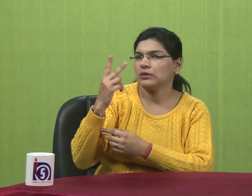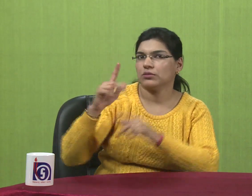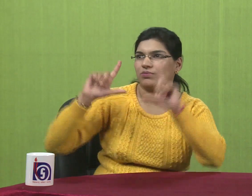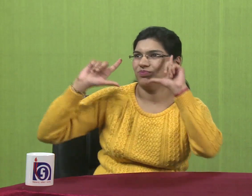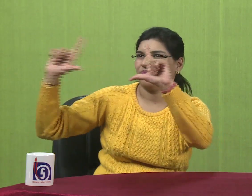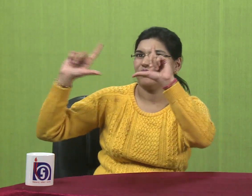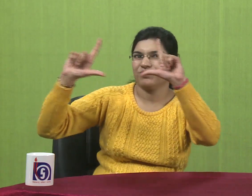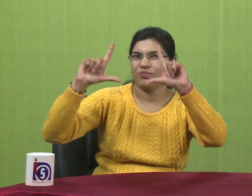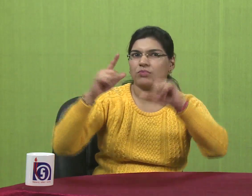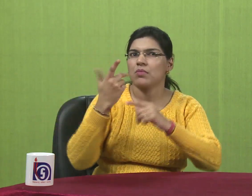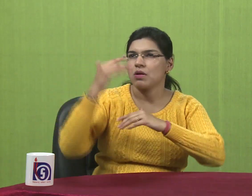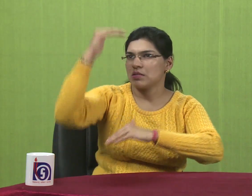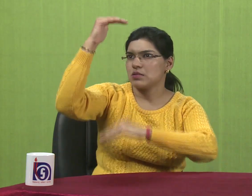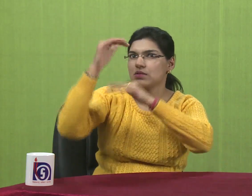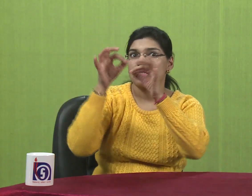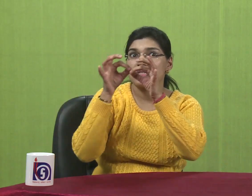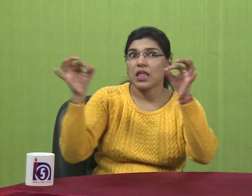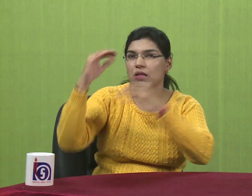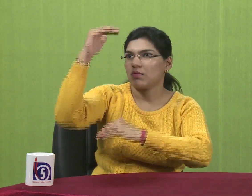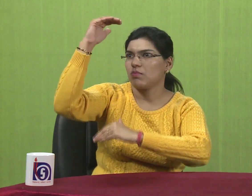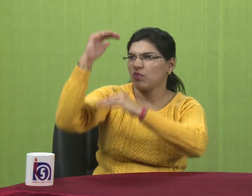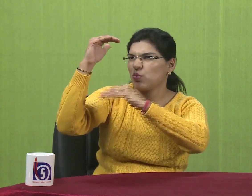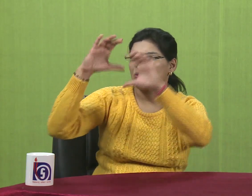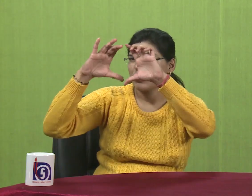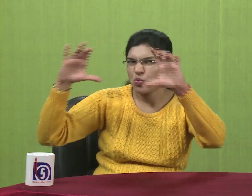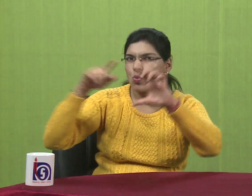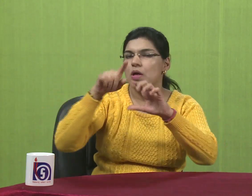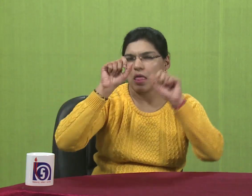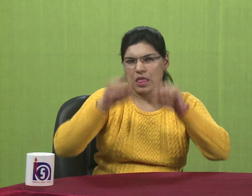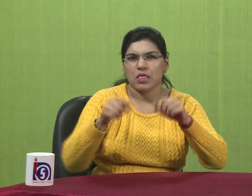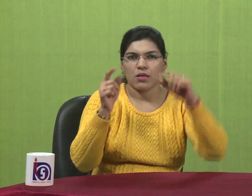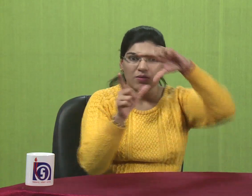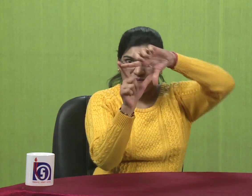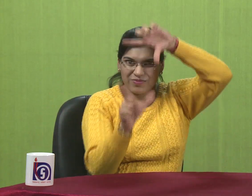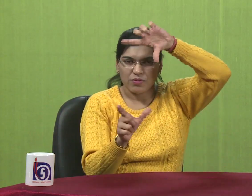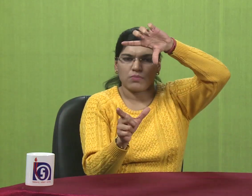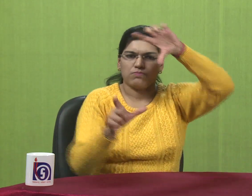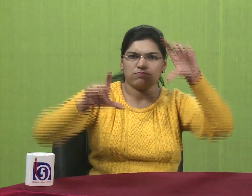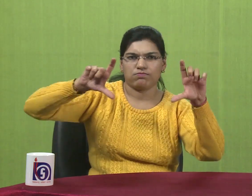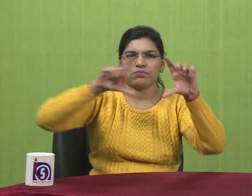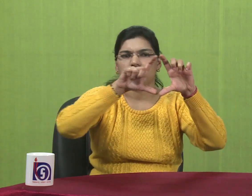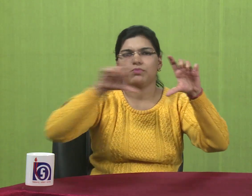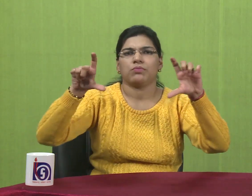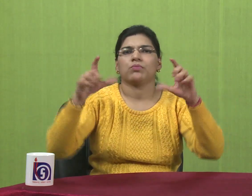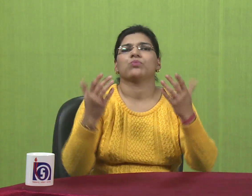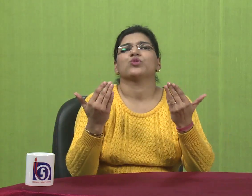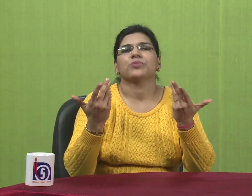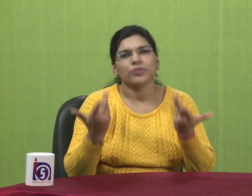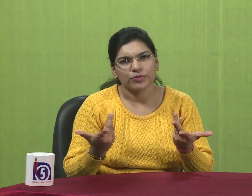orientation and select under that if you want portrait or landscape, and further select the margins you want.